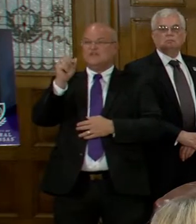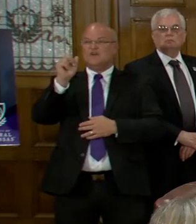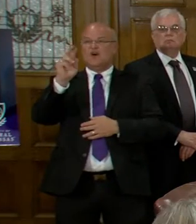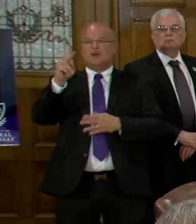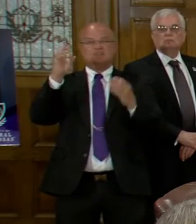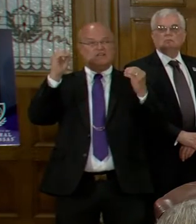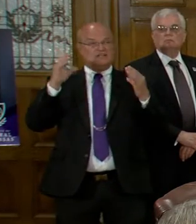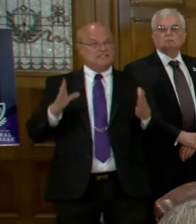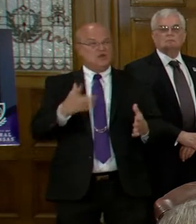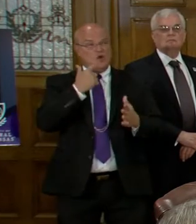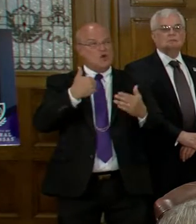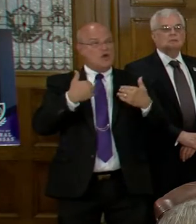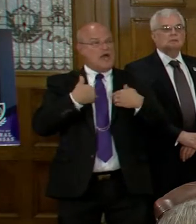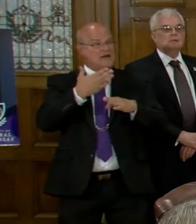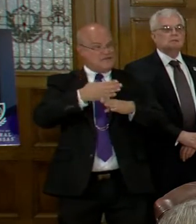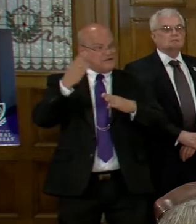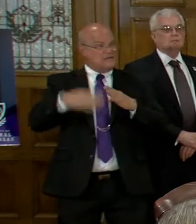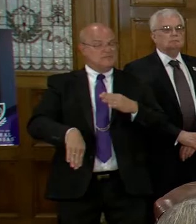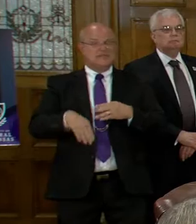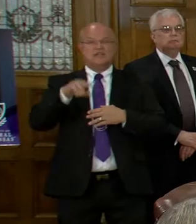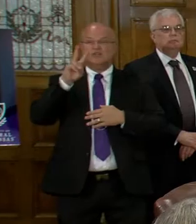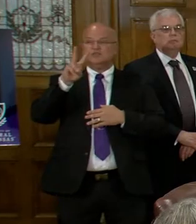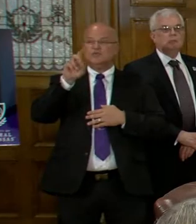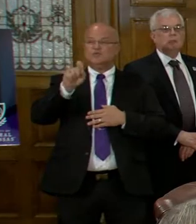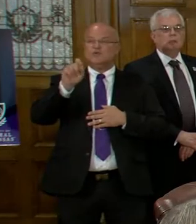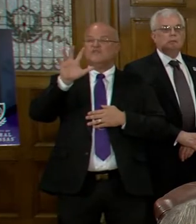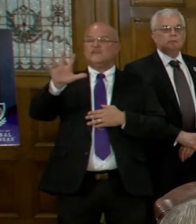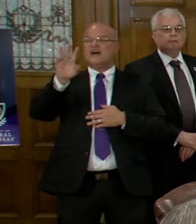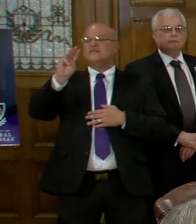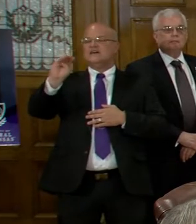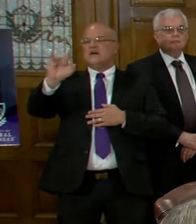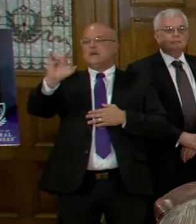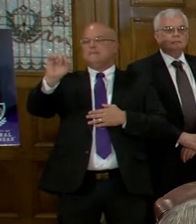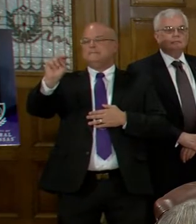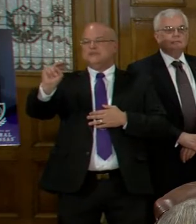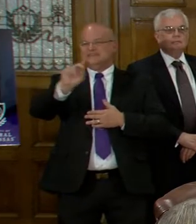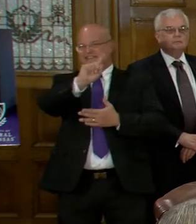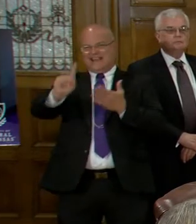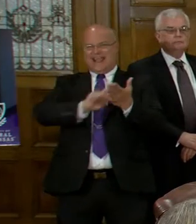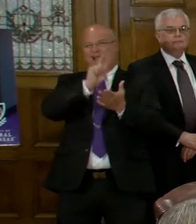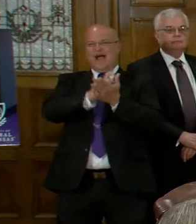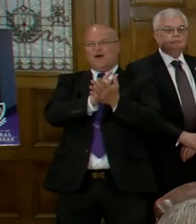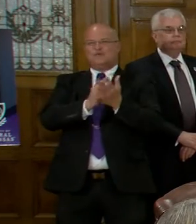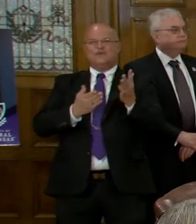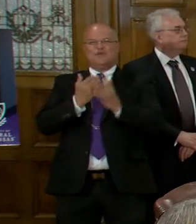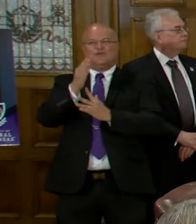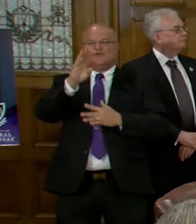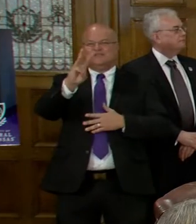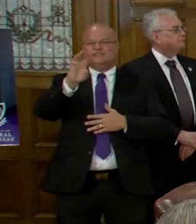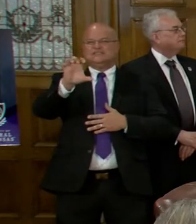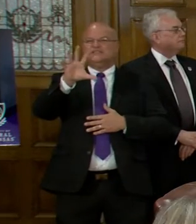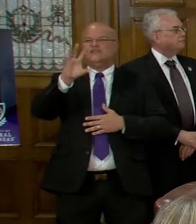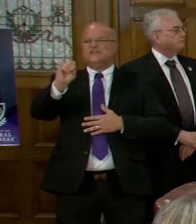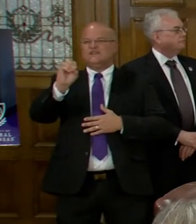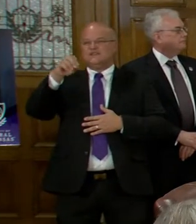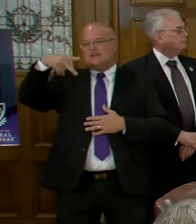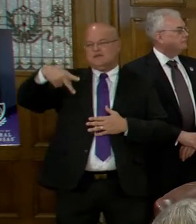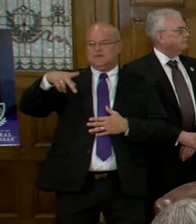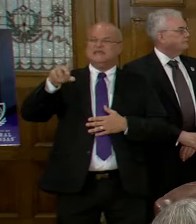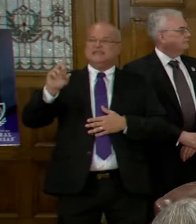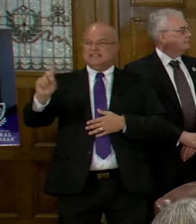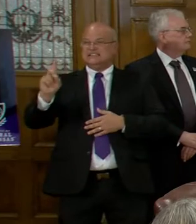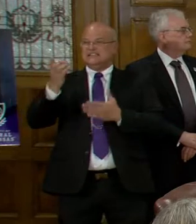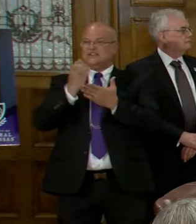educators who have completed 2.5 million hours through 650 professional